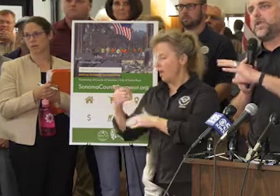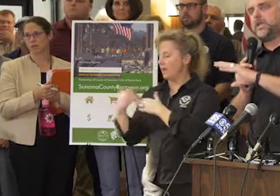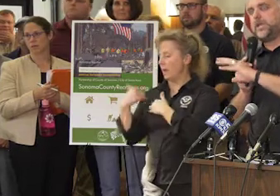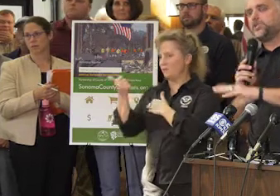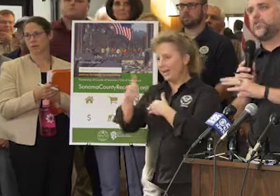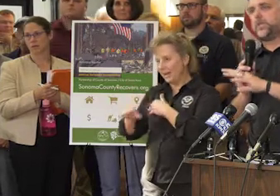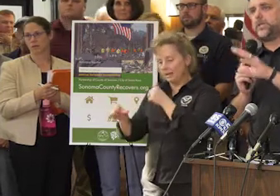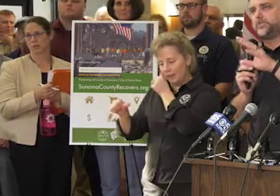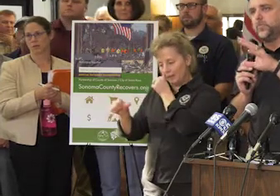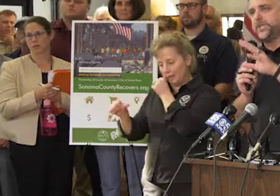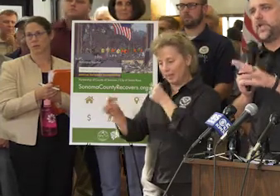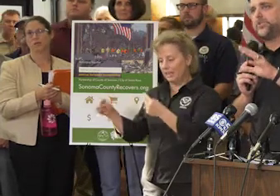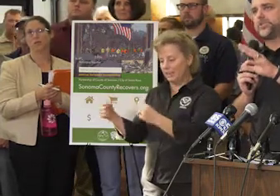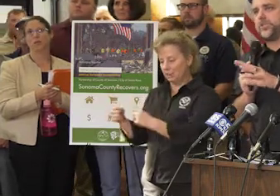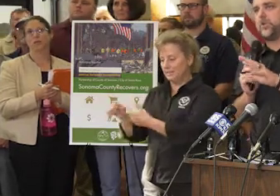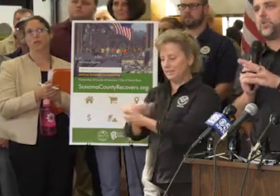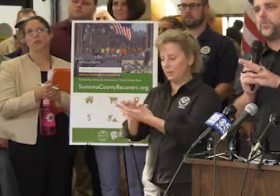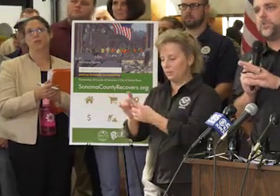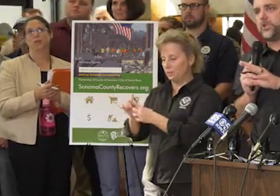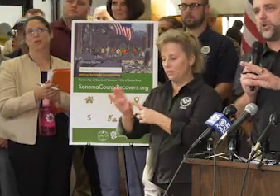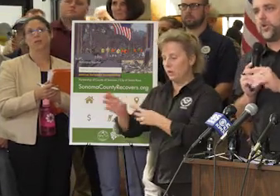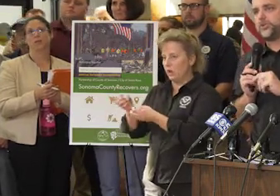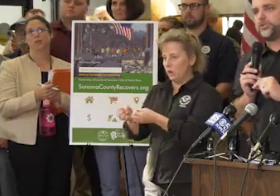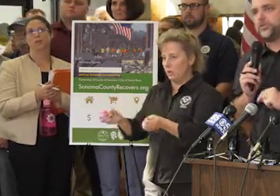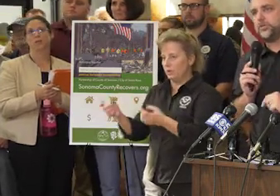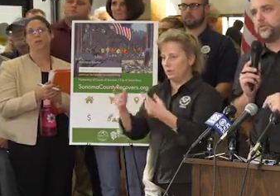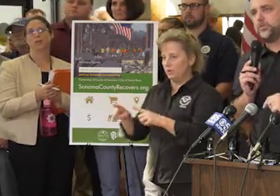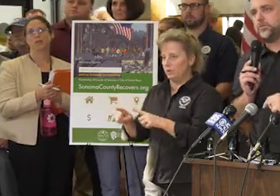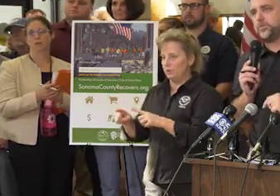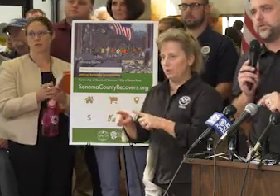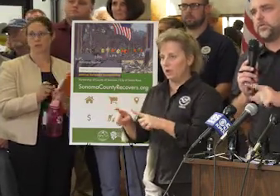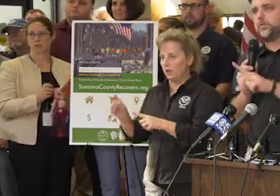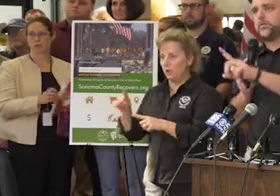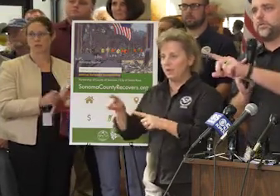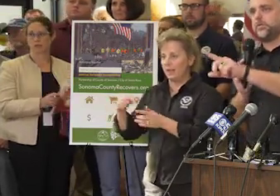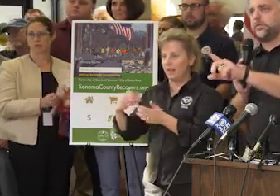for any injuries or damage to their equipment that occurs.